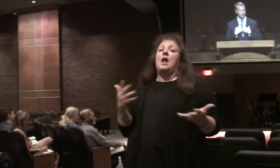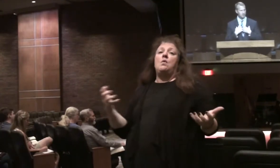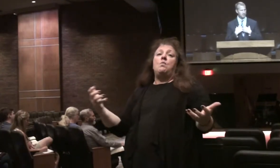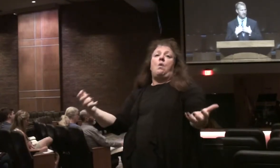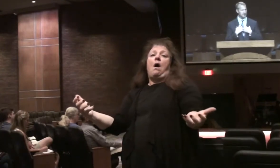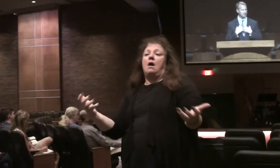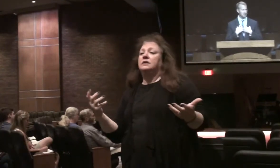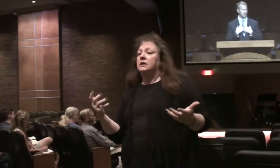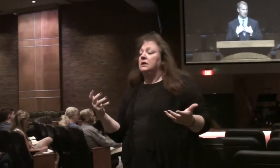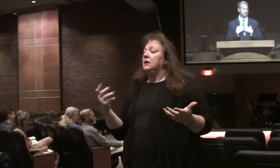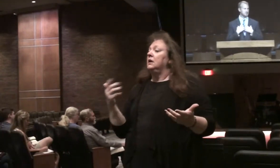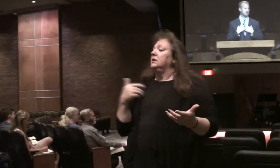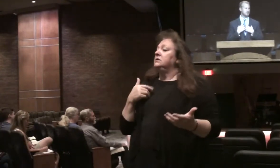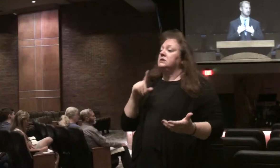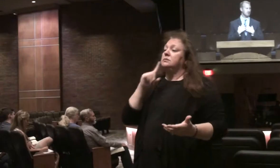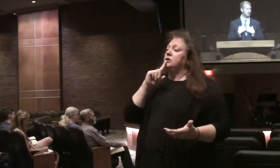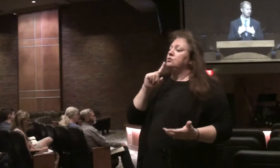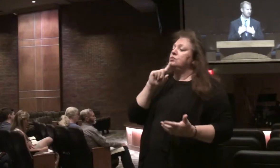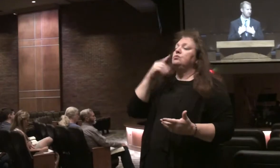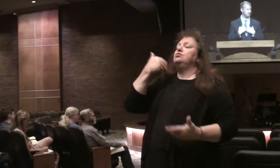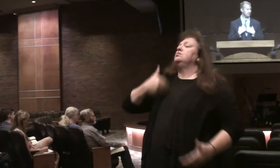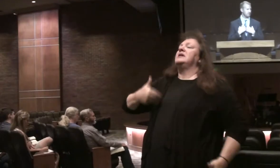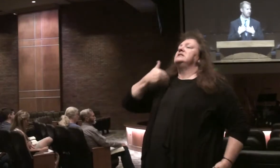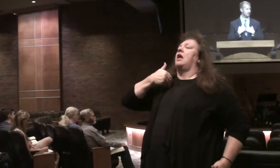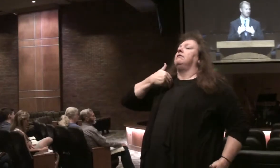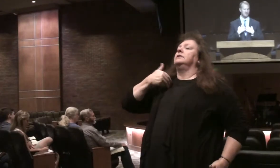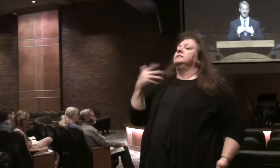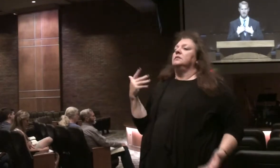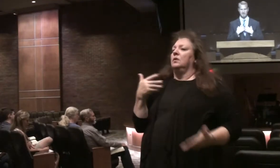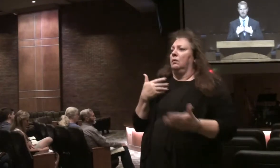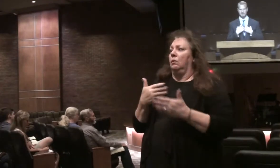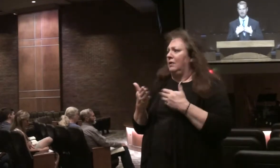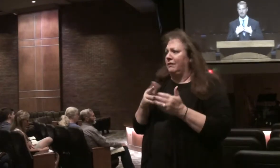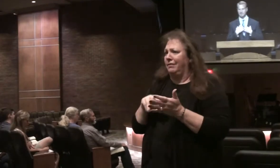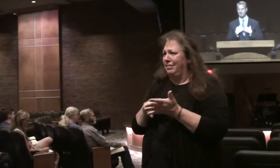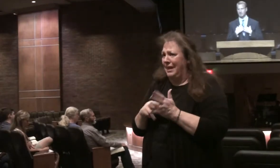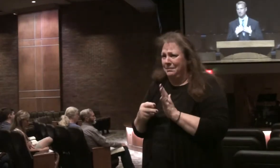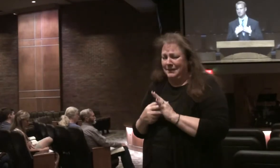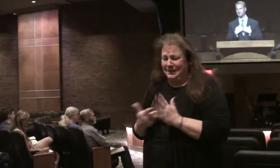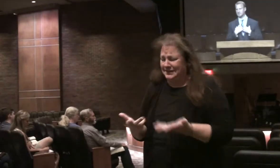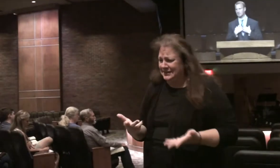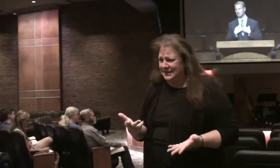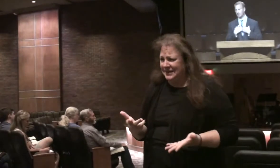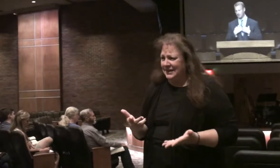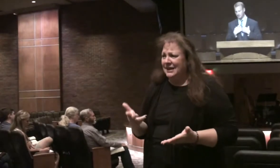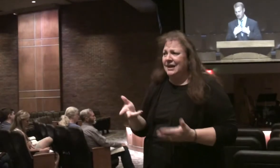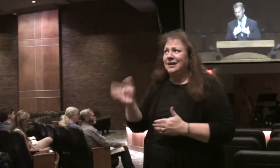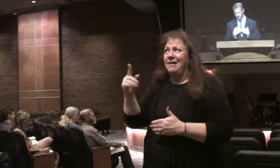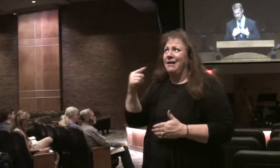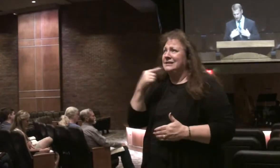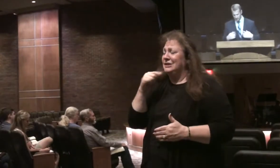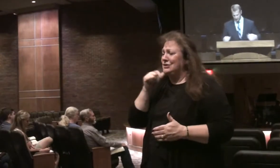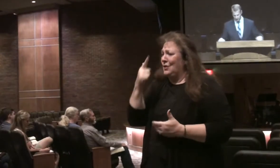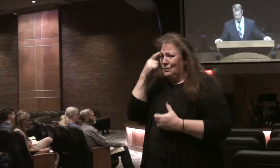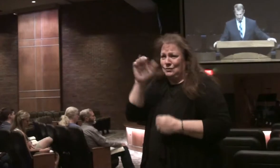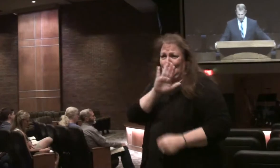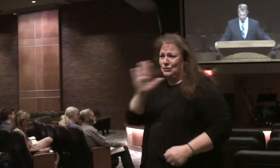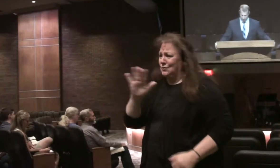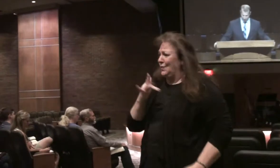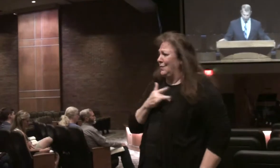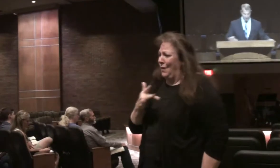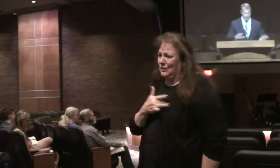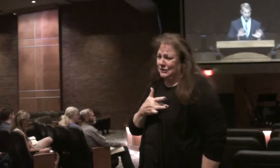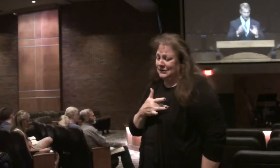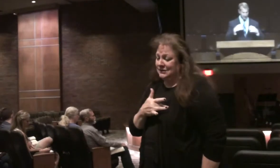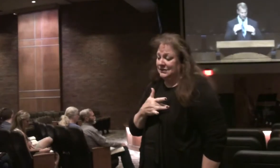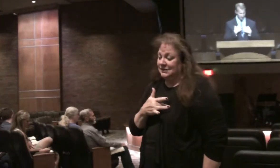seemingly in the world today is be true to yourself. Whatever that means. The Bible says don't trust your own heart.